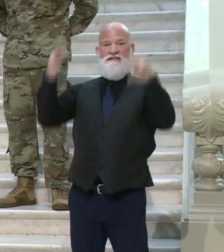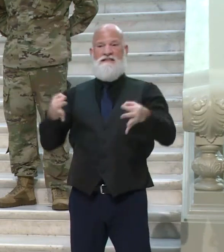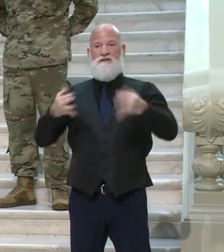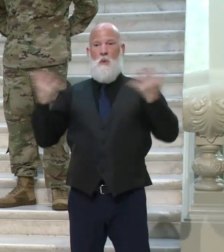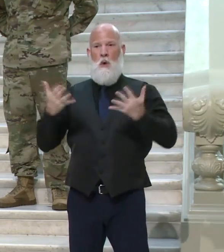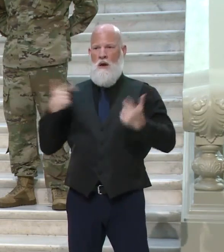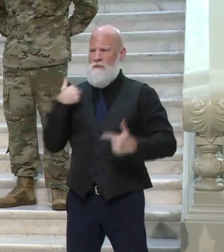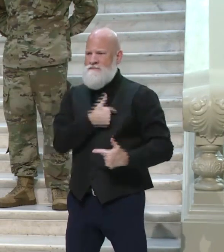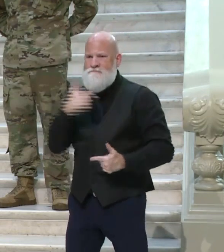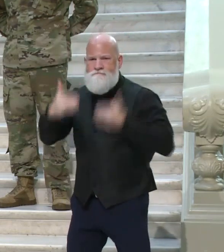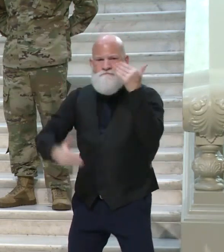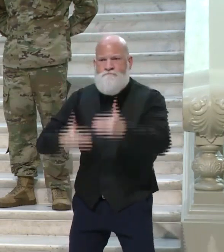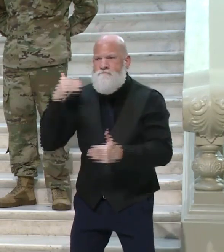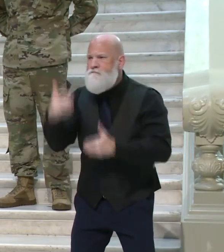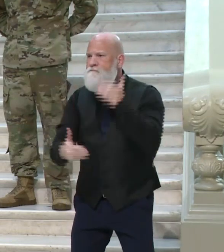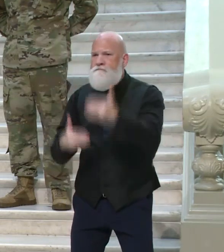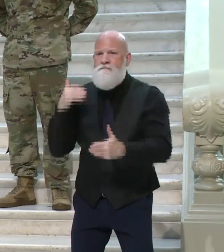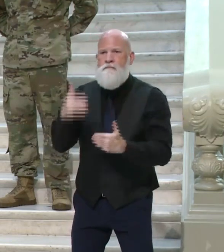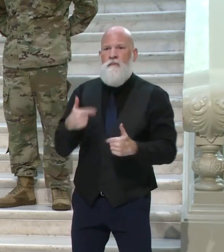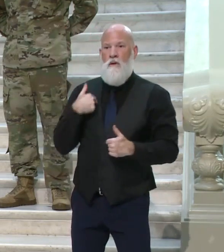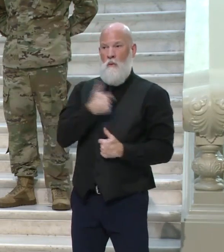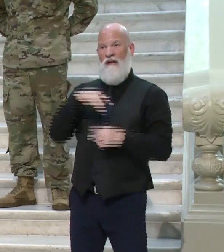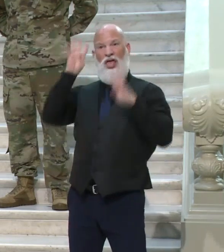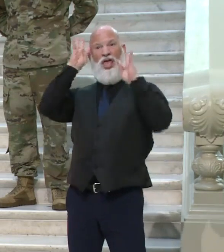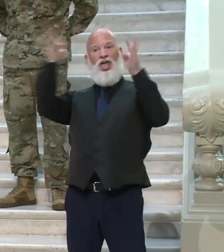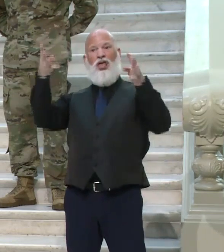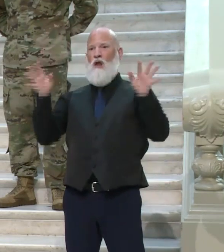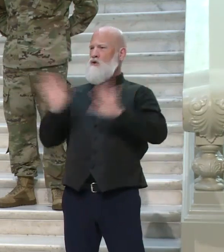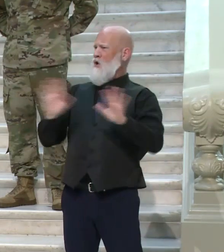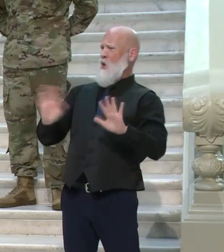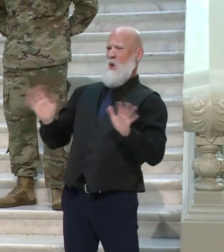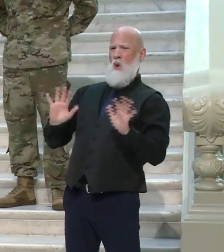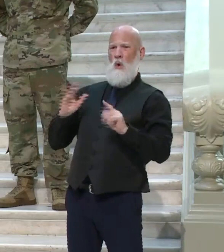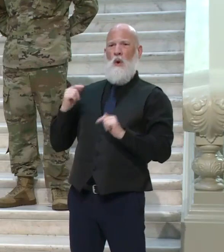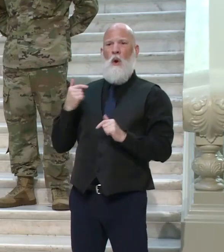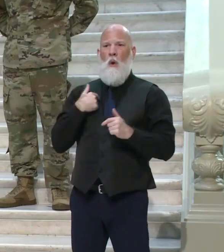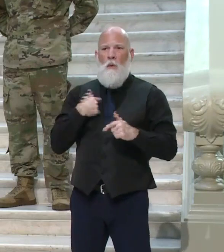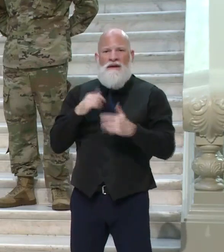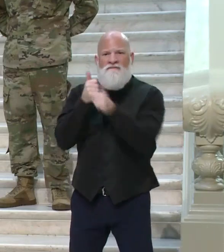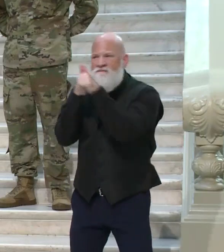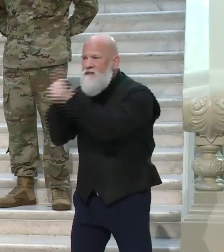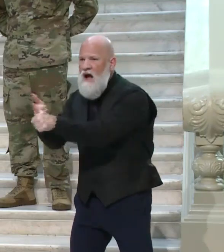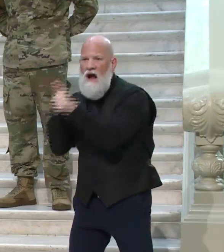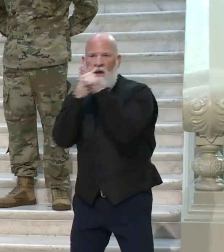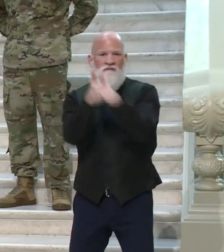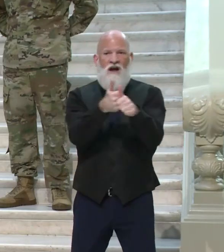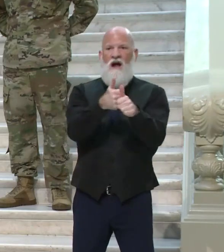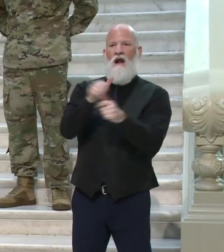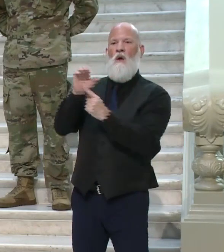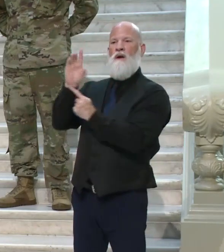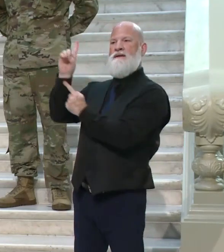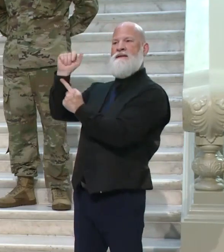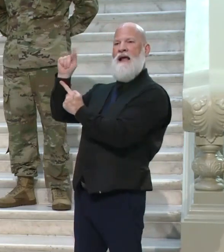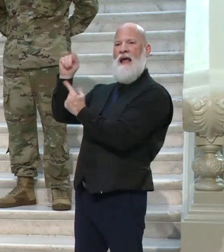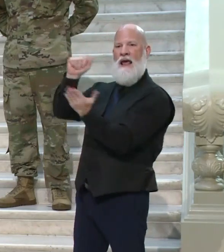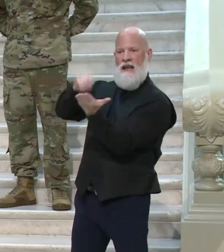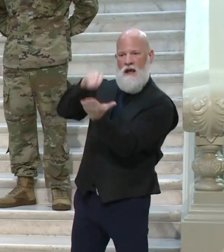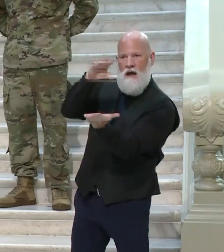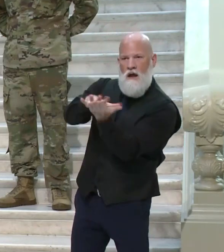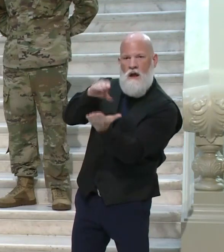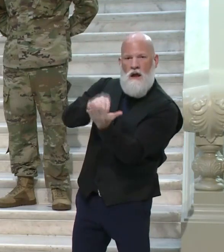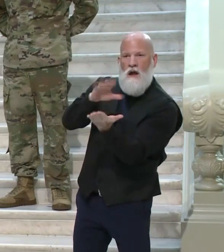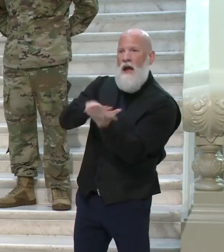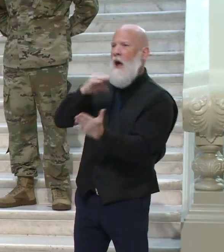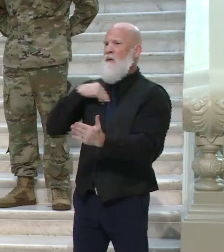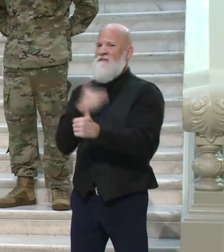by data and public health recommendations, and we remain focused on protecting the lives and the livelihoods of